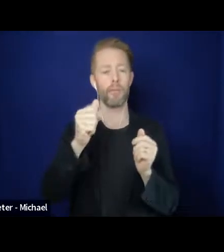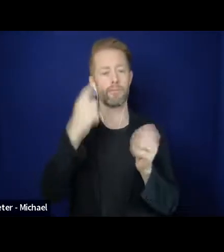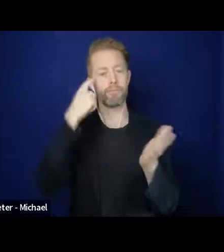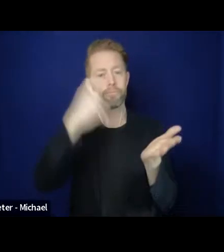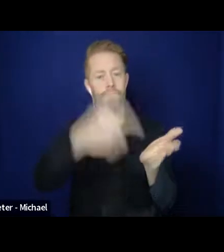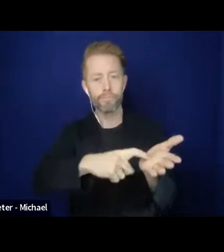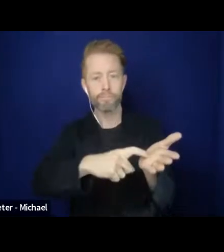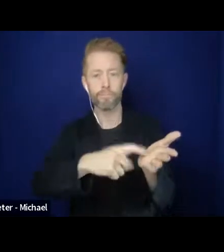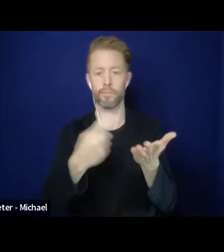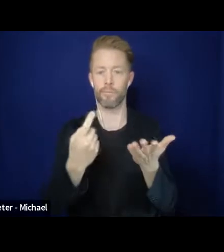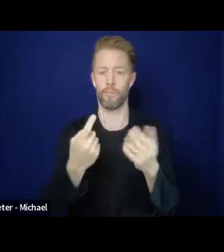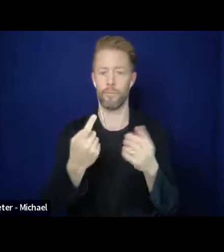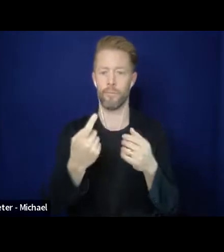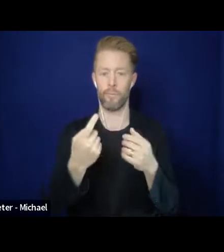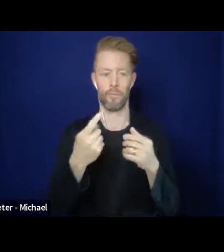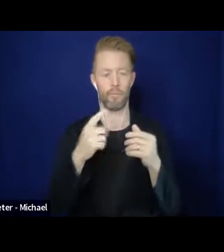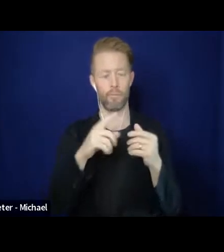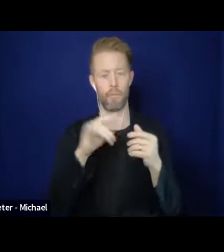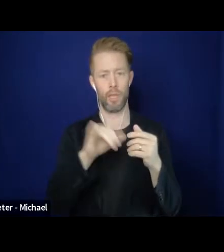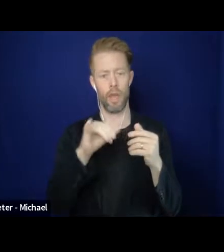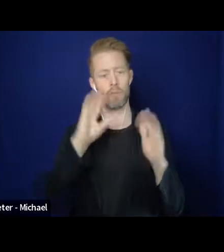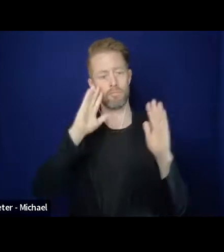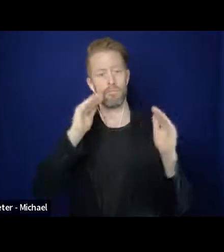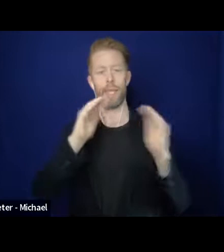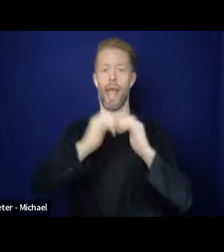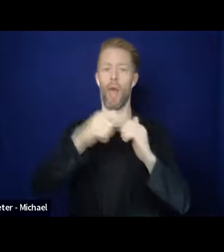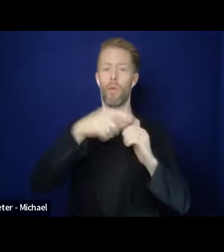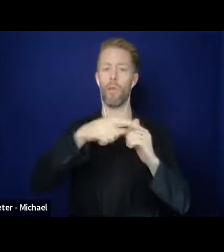the expectations of how they will behave in their day.